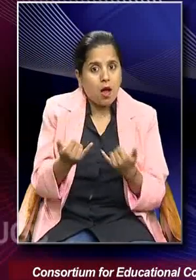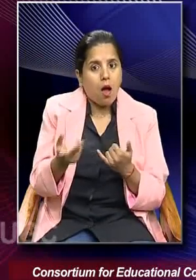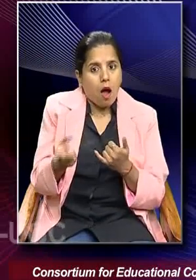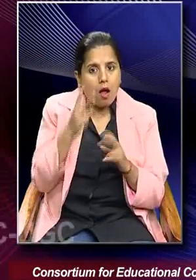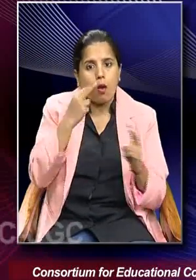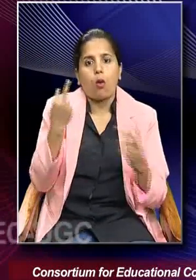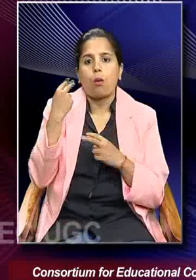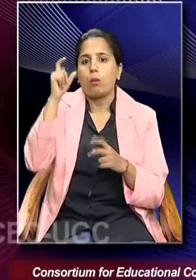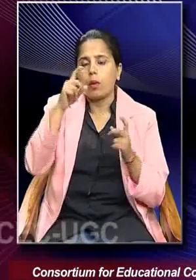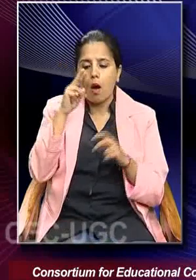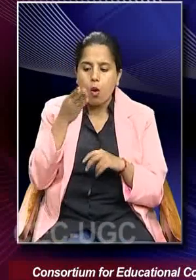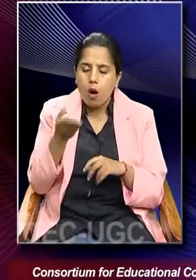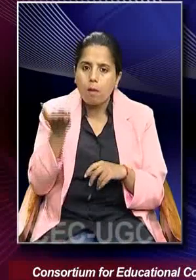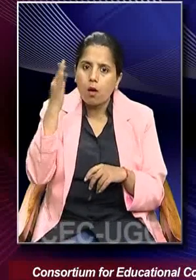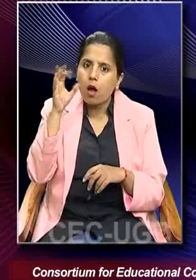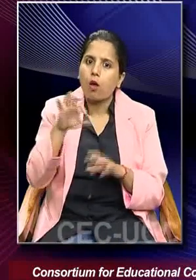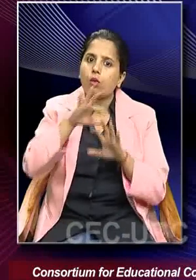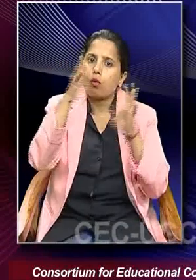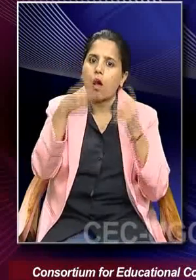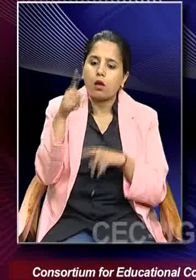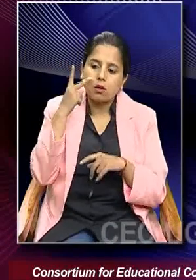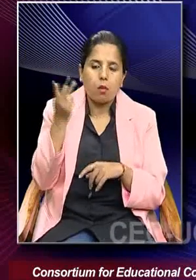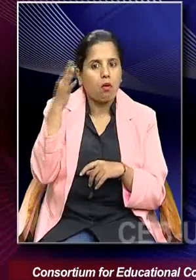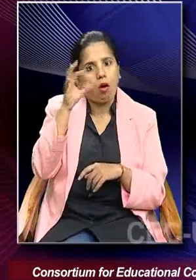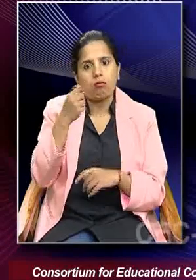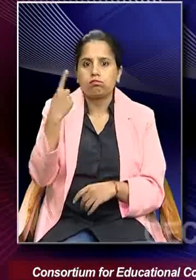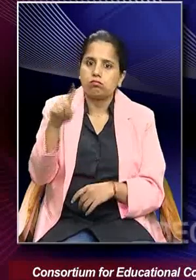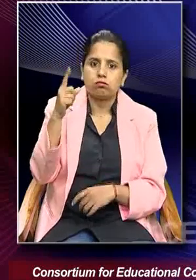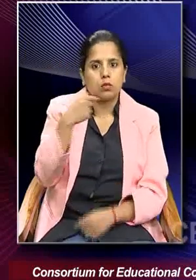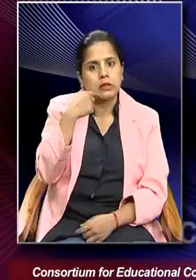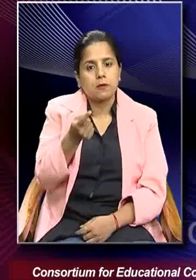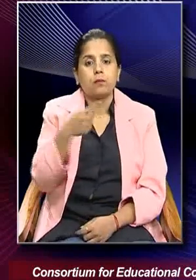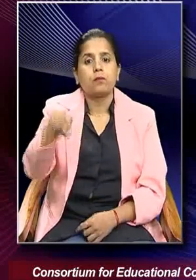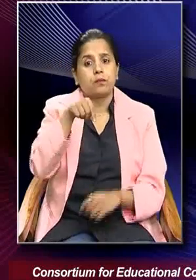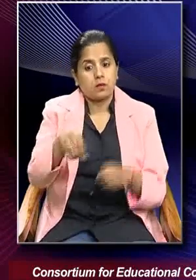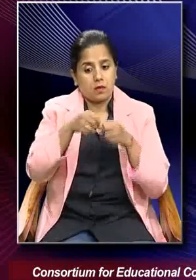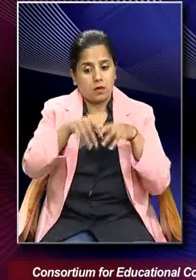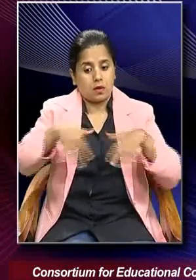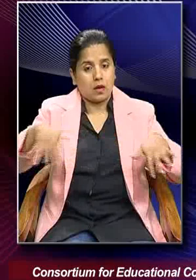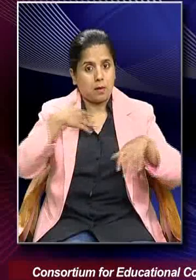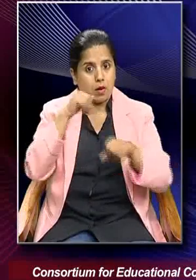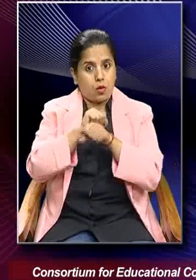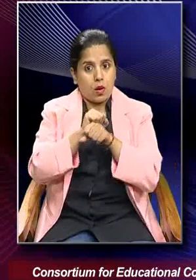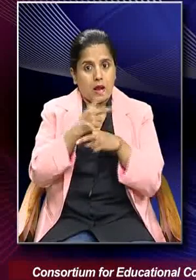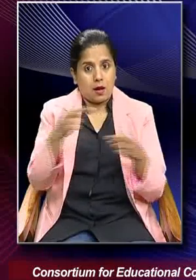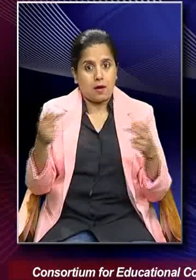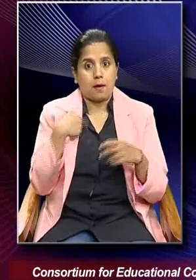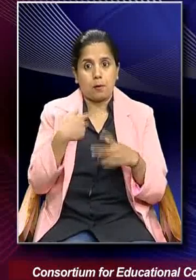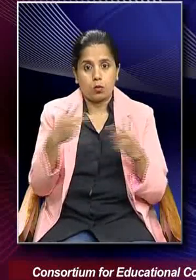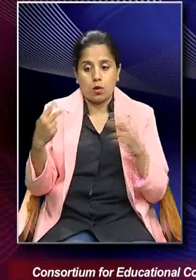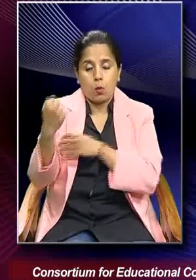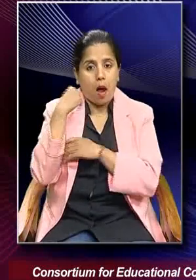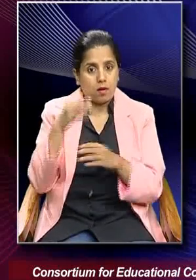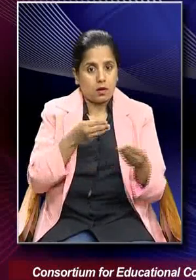revisited by the whole world. A decentralized setting will provide a